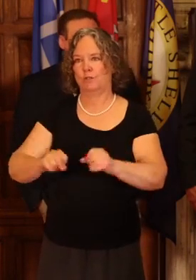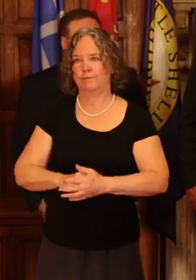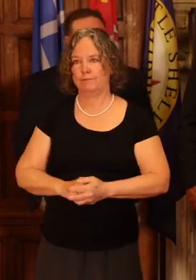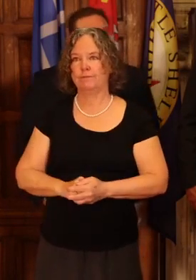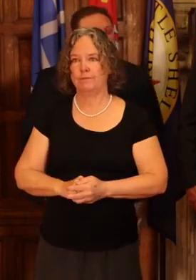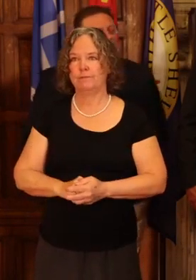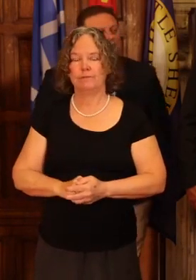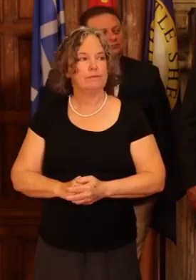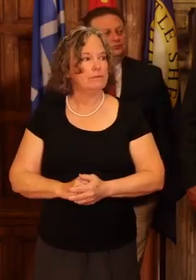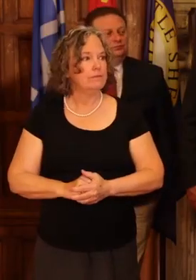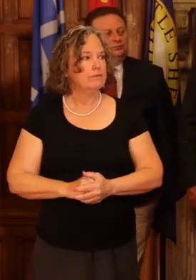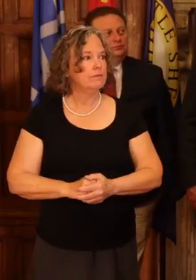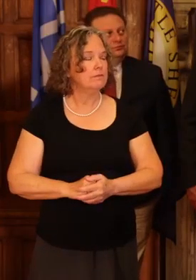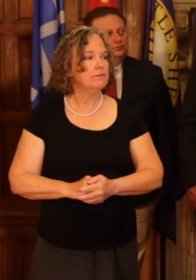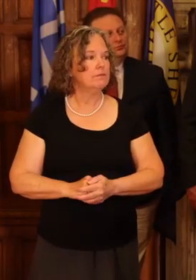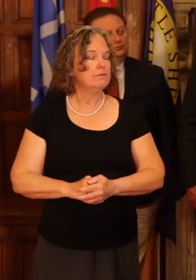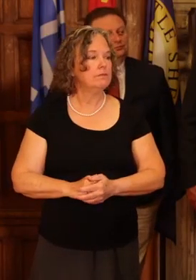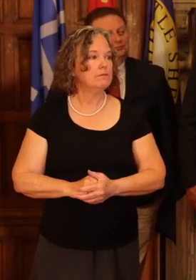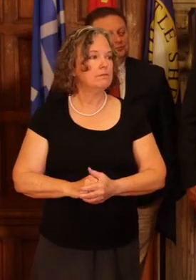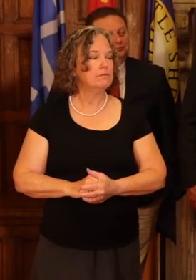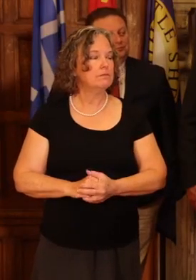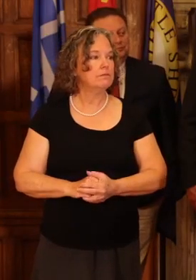question?